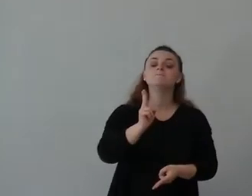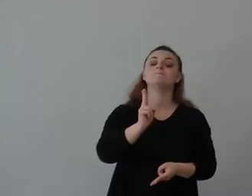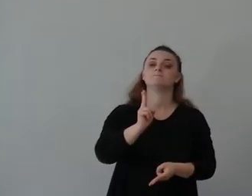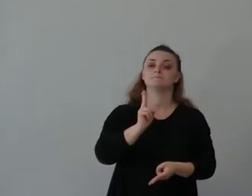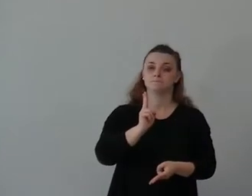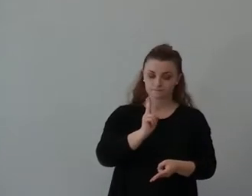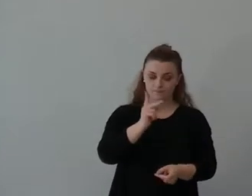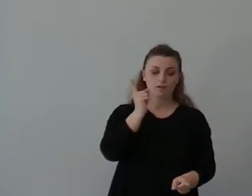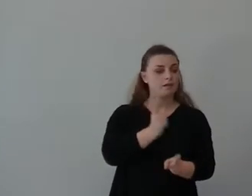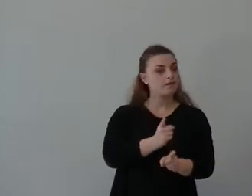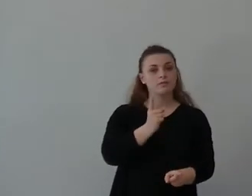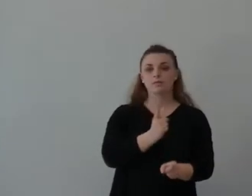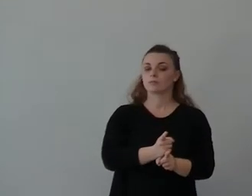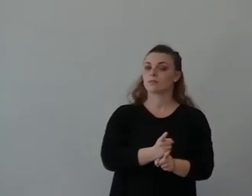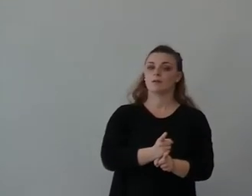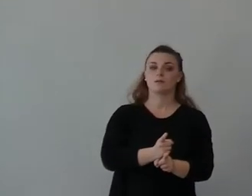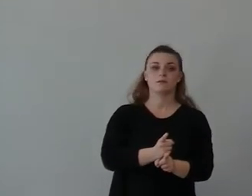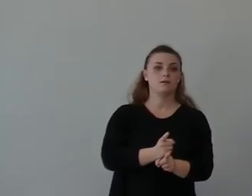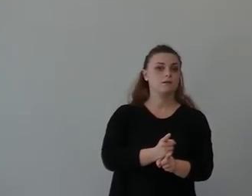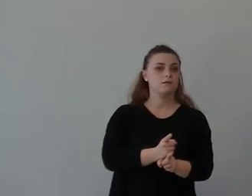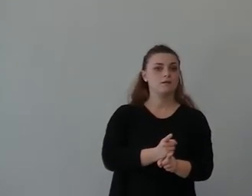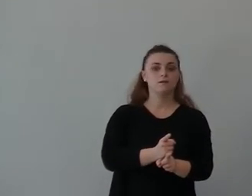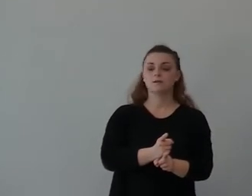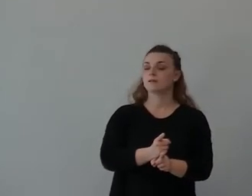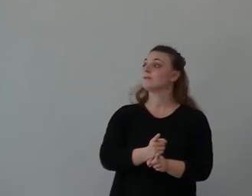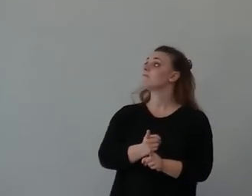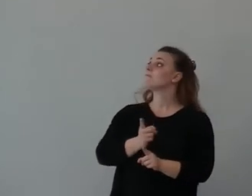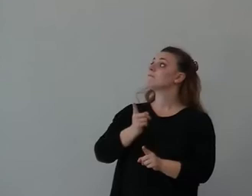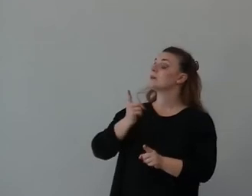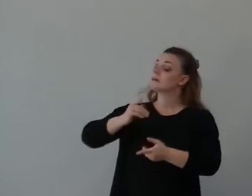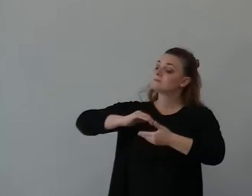essere guidato dalla mano che ti tiene.